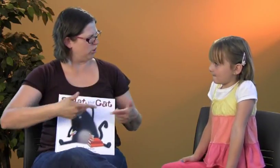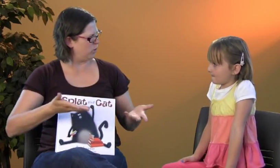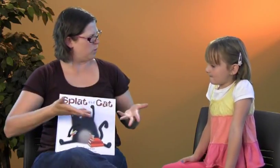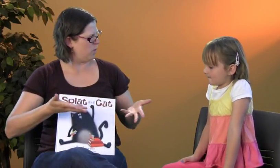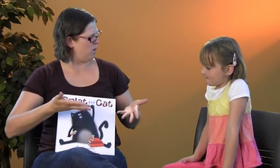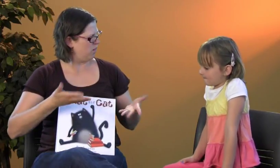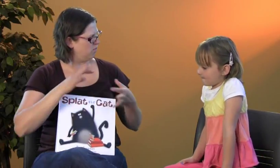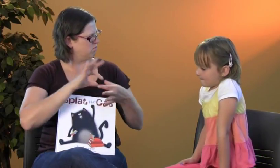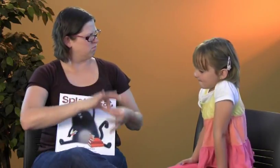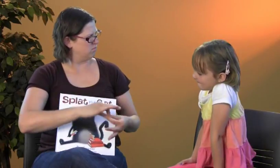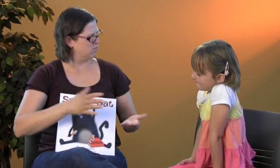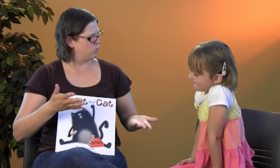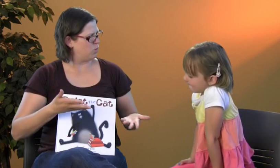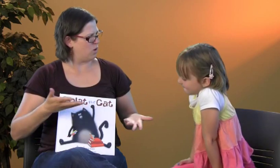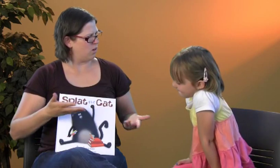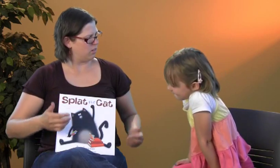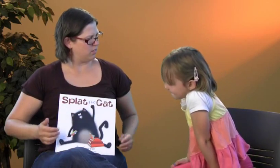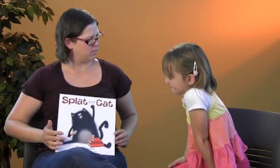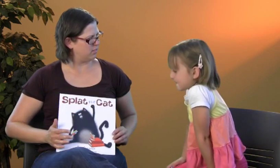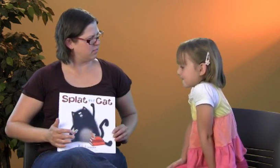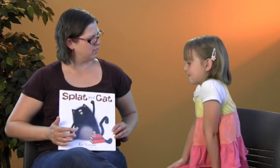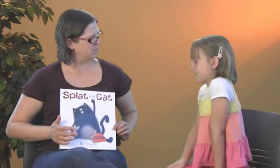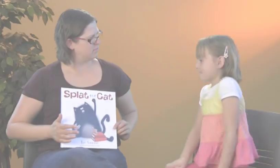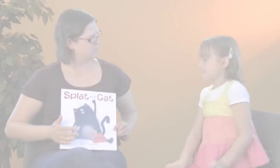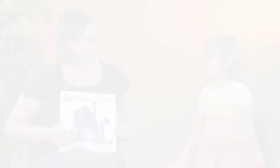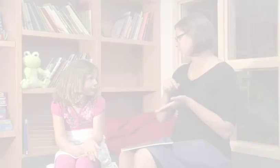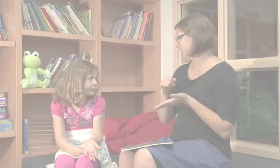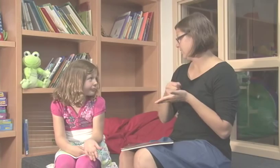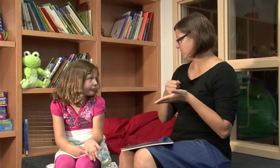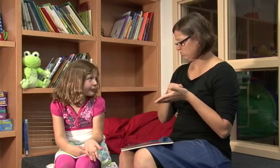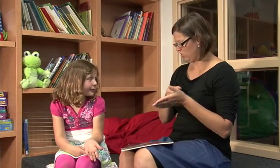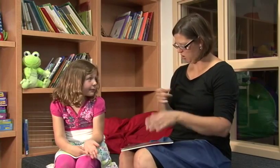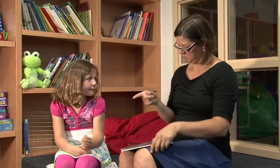What do you think the book's about based on the cover? What do you think it's all about?